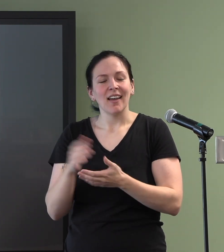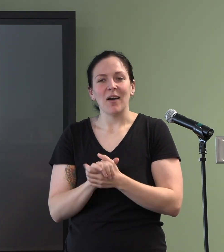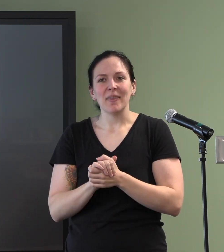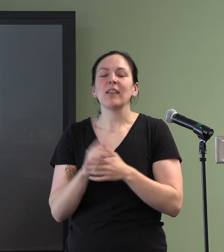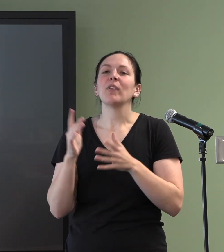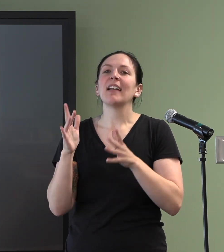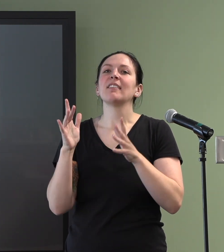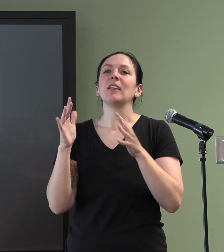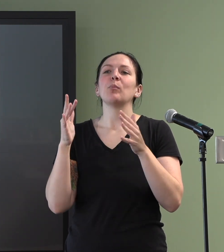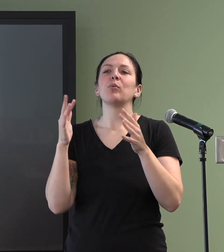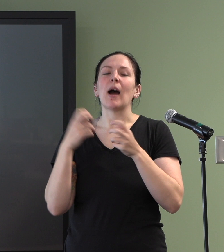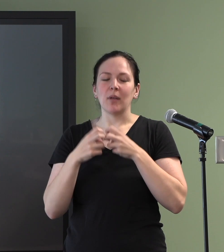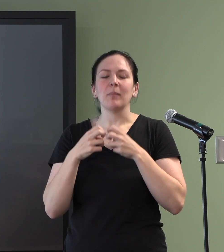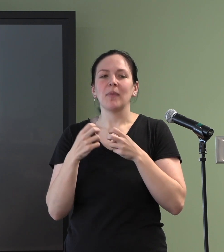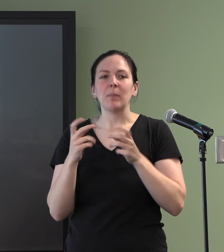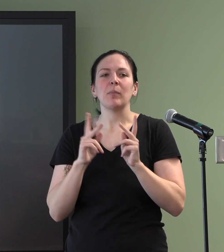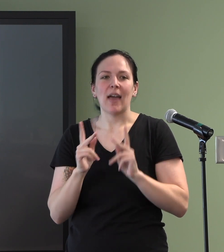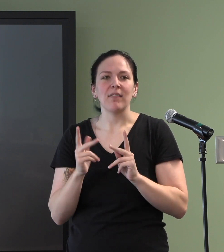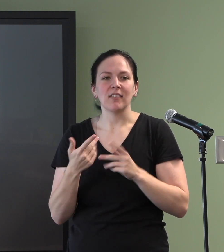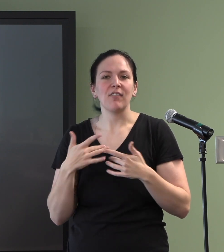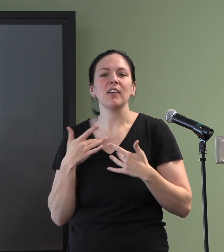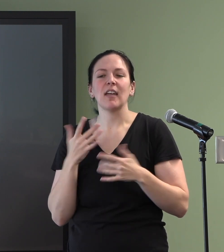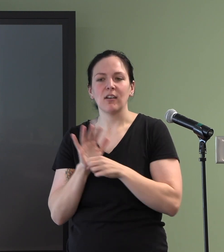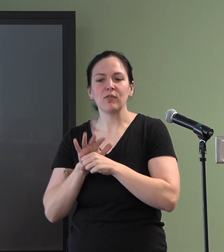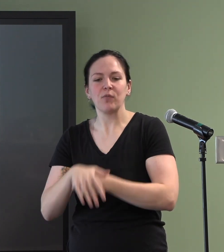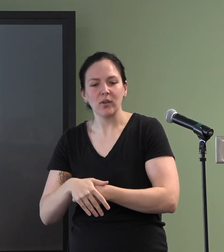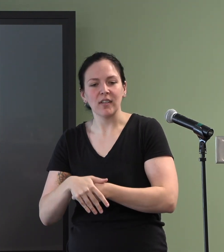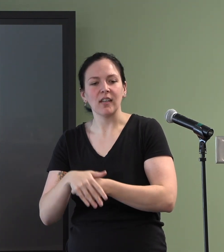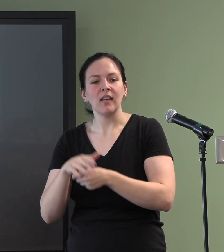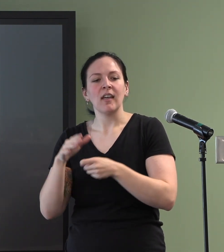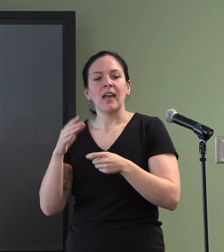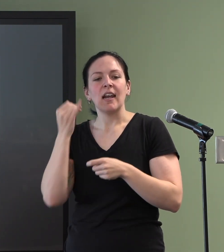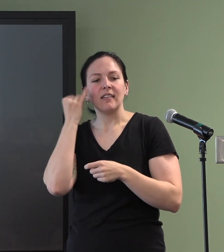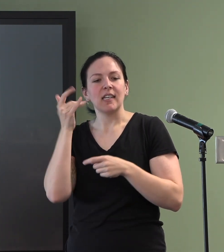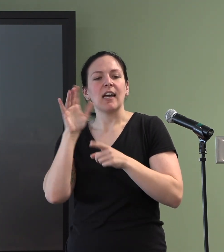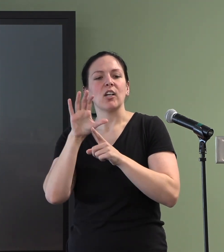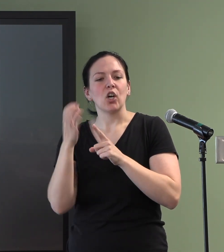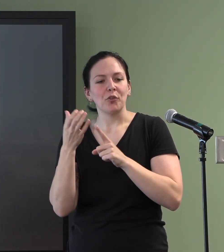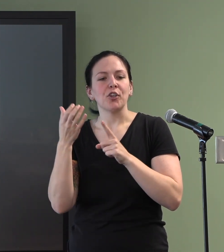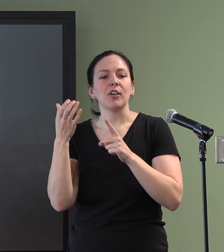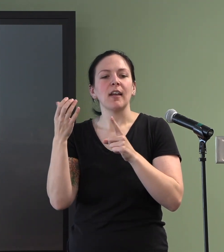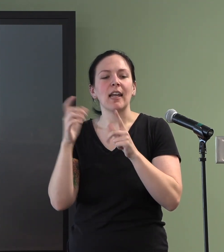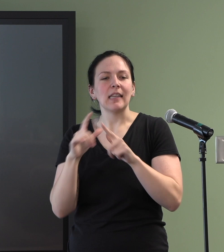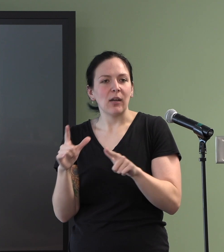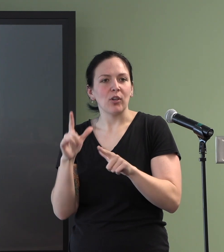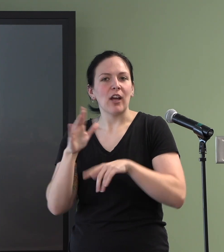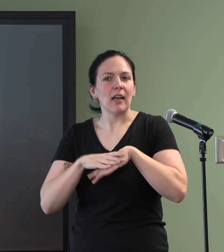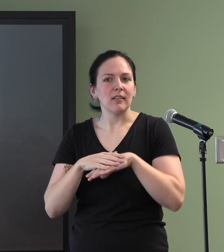and that is the problem that people have, is they feel that it is forcing an idea and a culture and a language onto